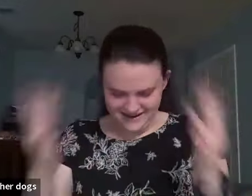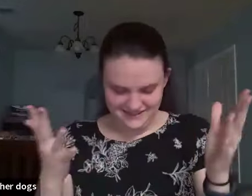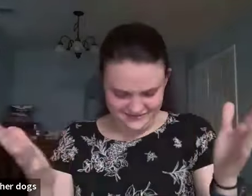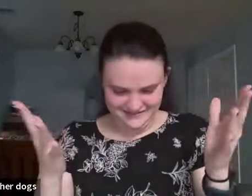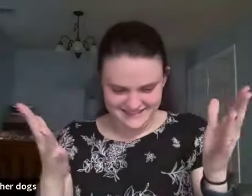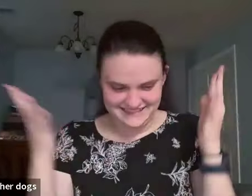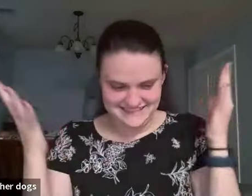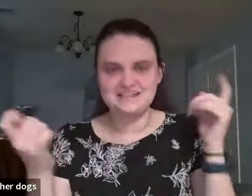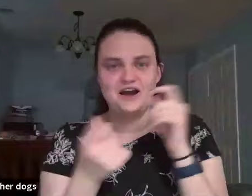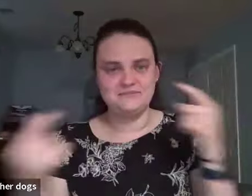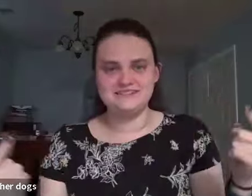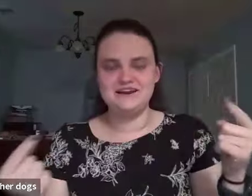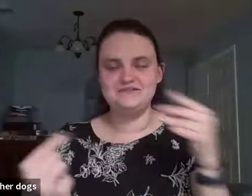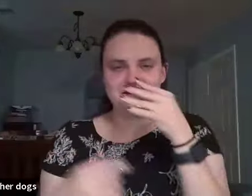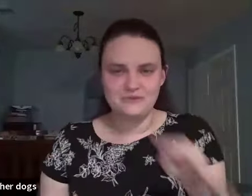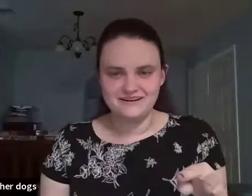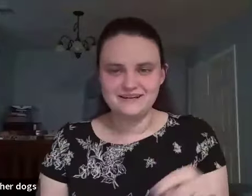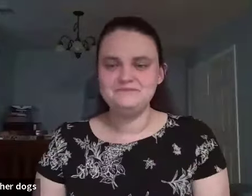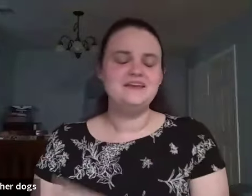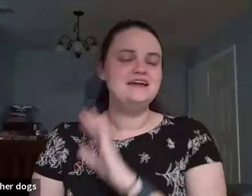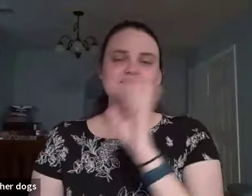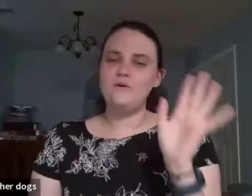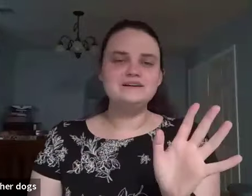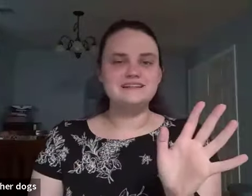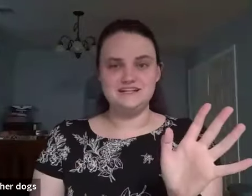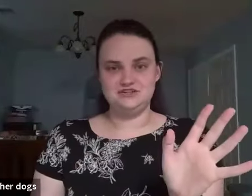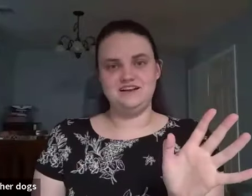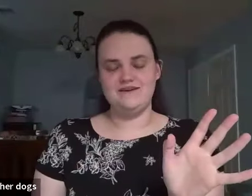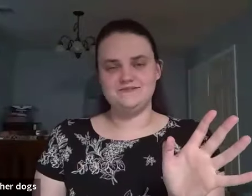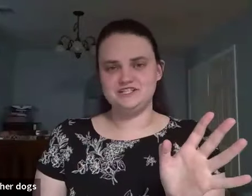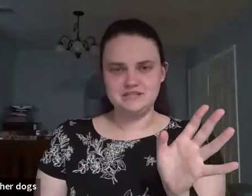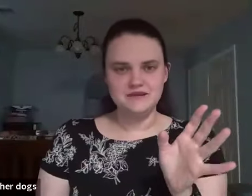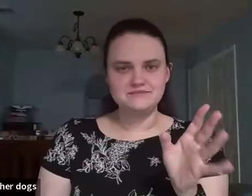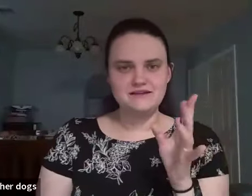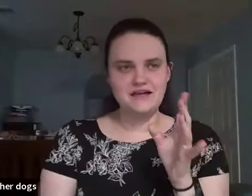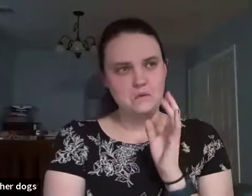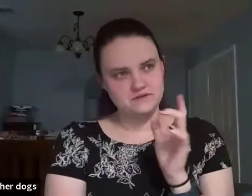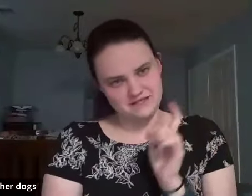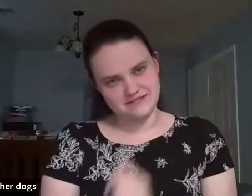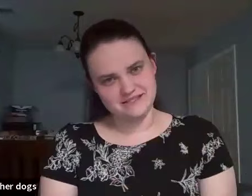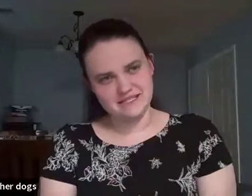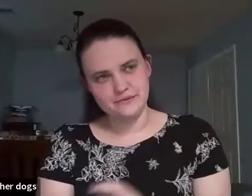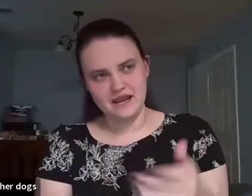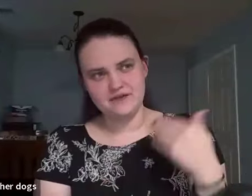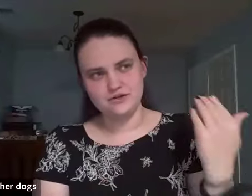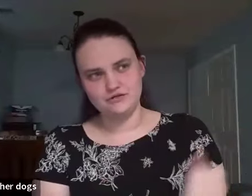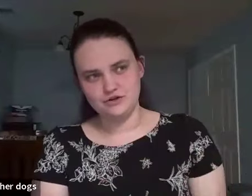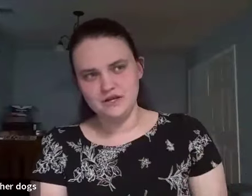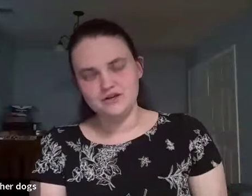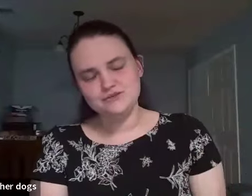not even, that's the exact opposite of ignoring. It's always an interesting conversation. Sometimes I like almost test to see when I have a new group, do we